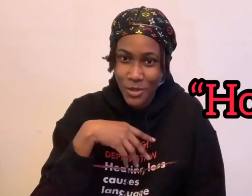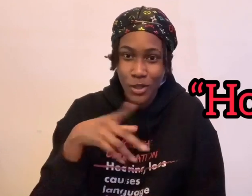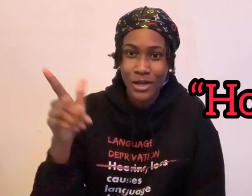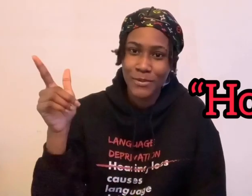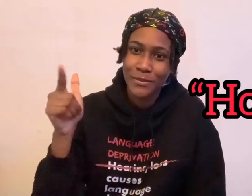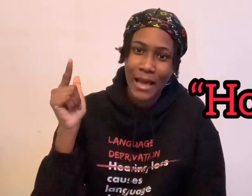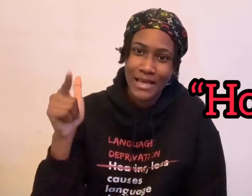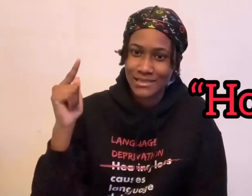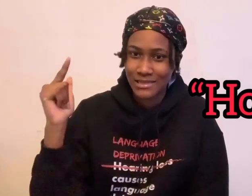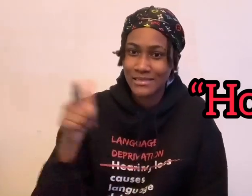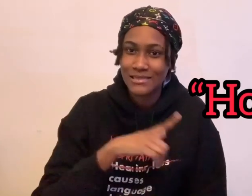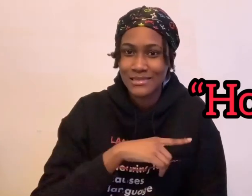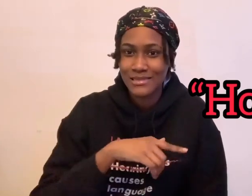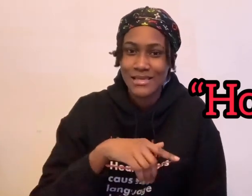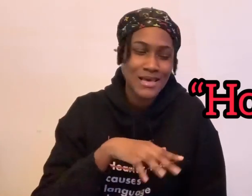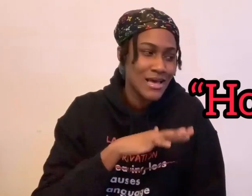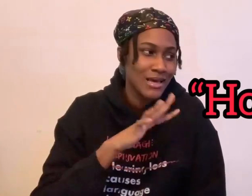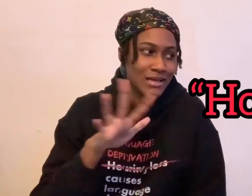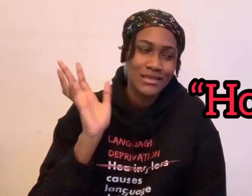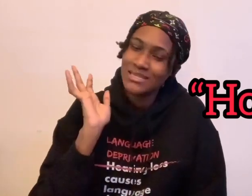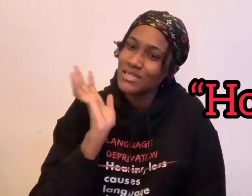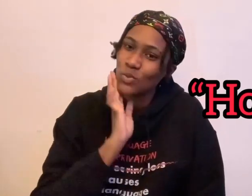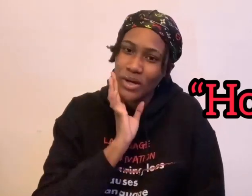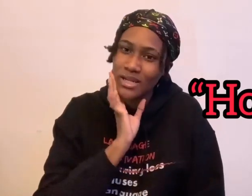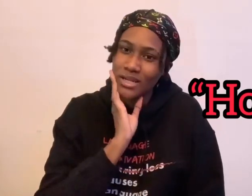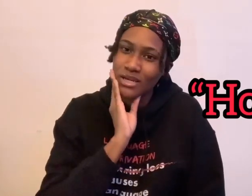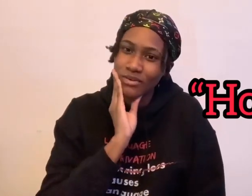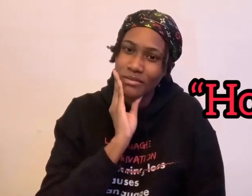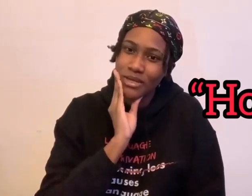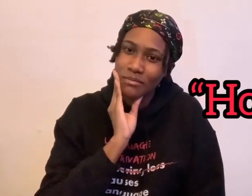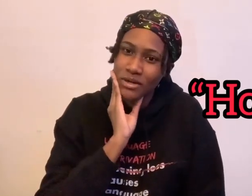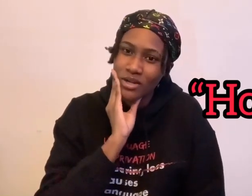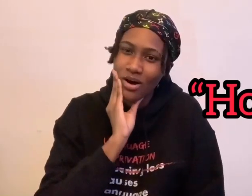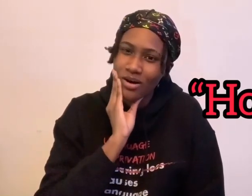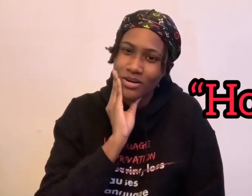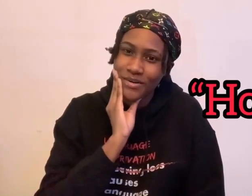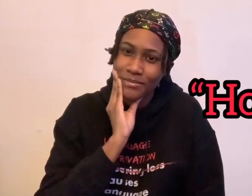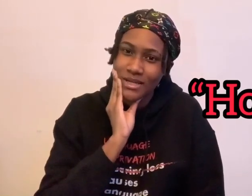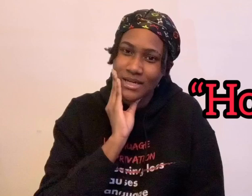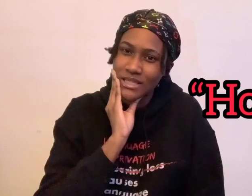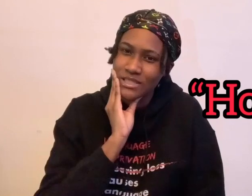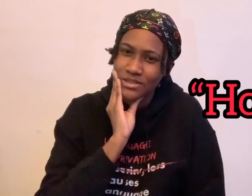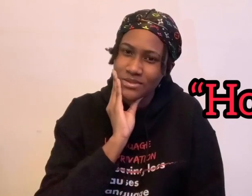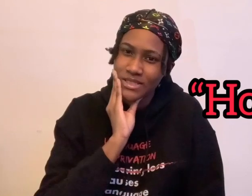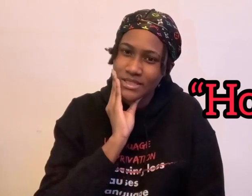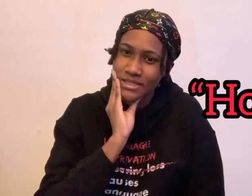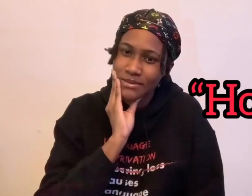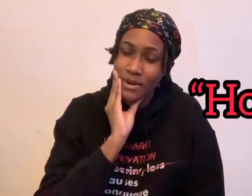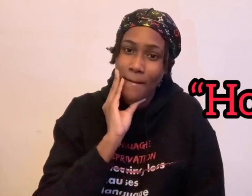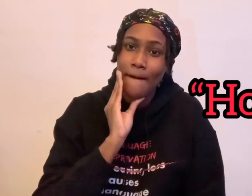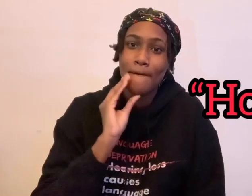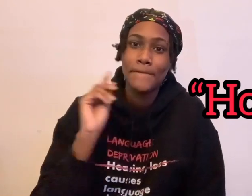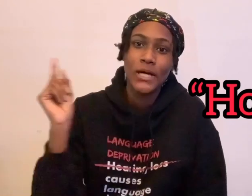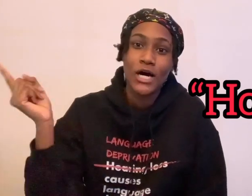lot of people ask this. This is way in the Caribbean, but not all Caribbean islands use this term. But a